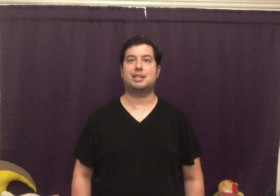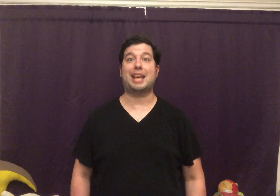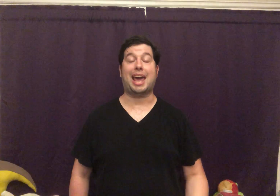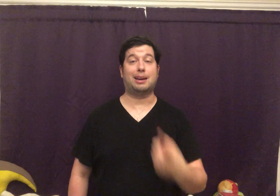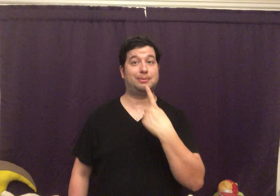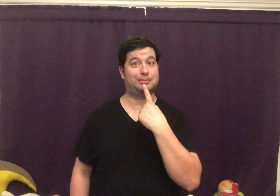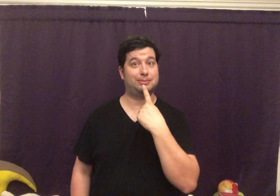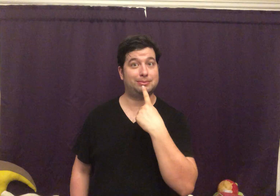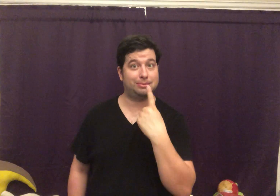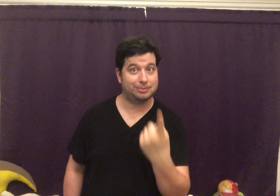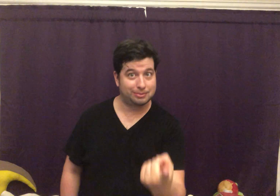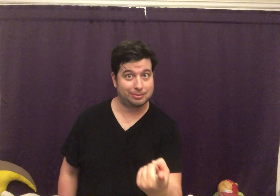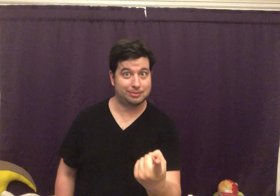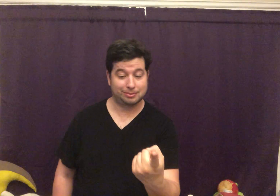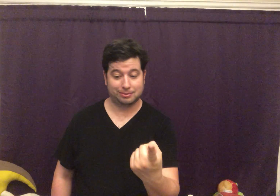say.